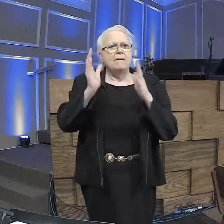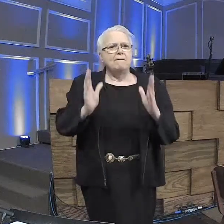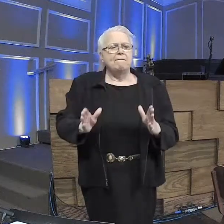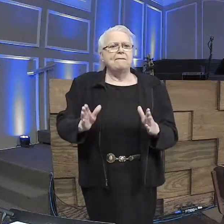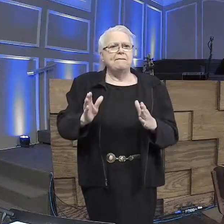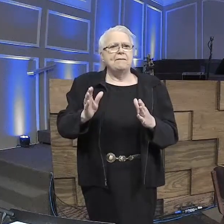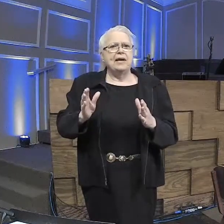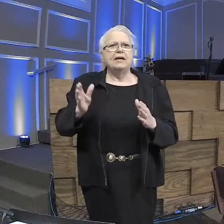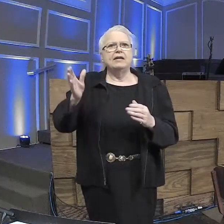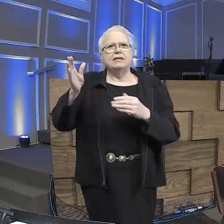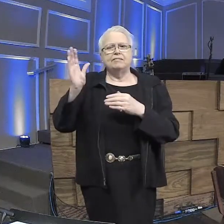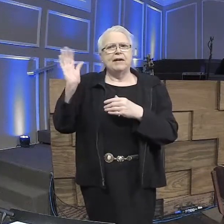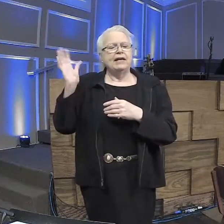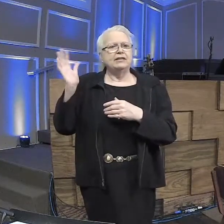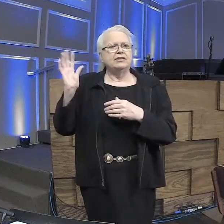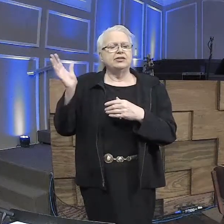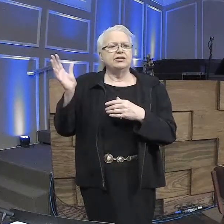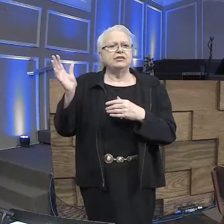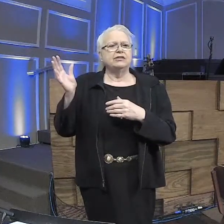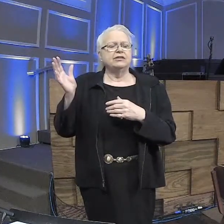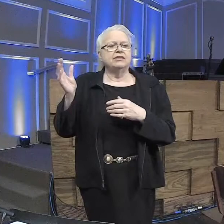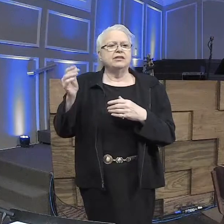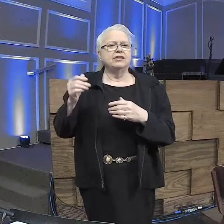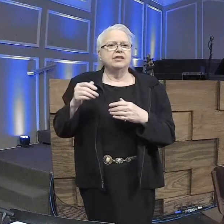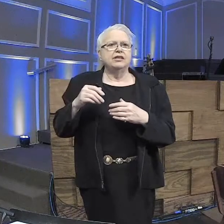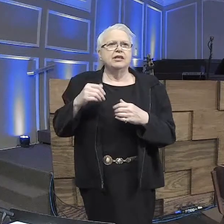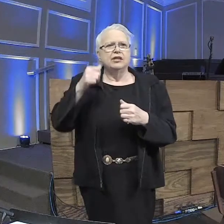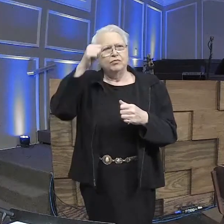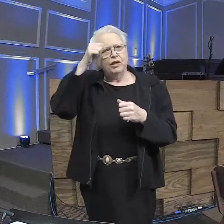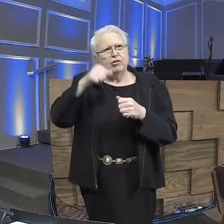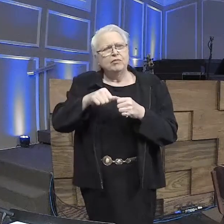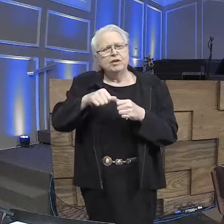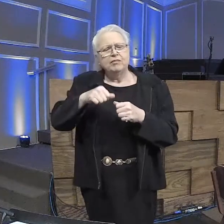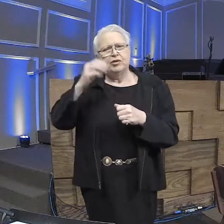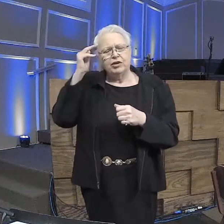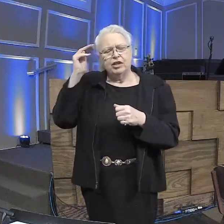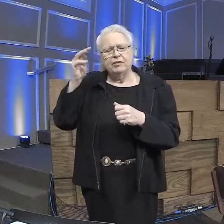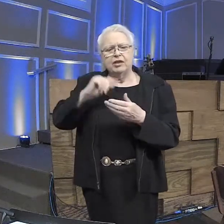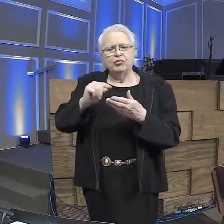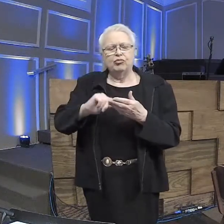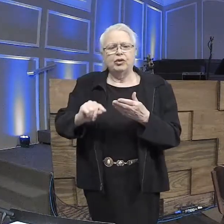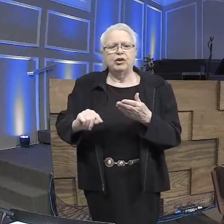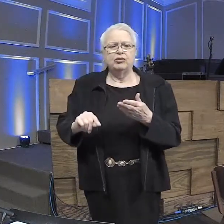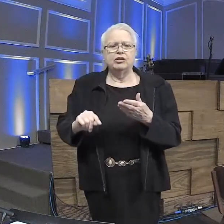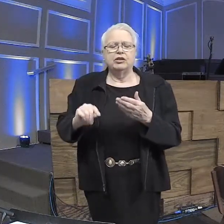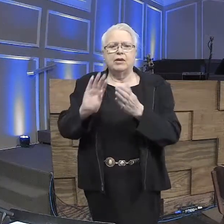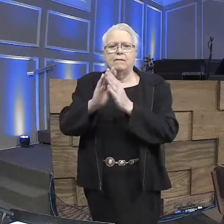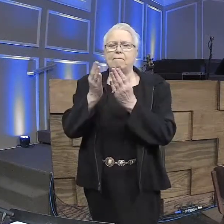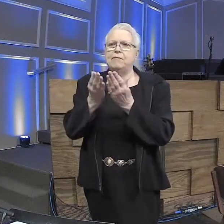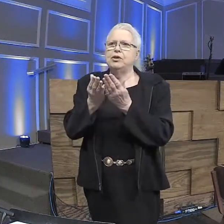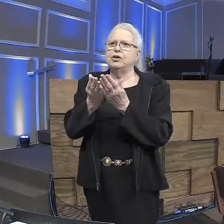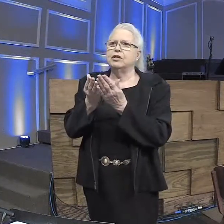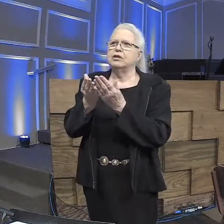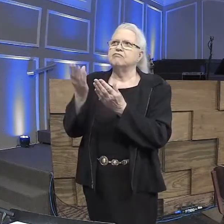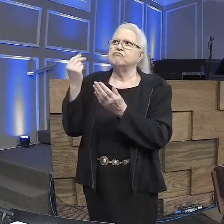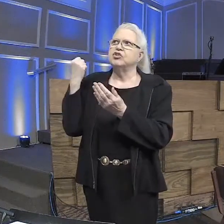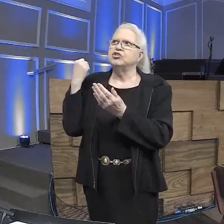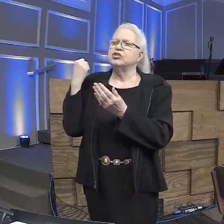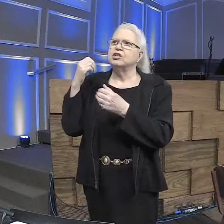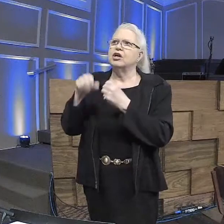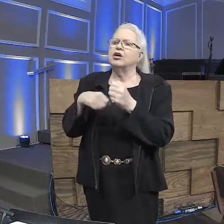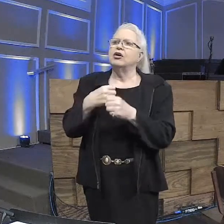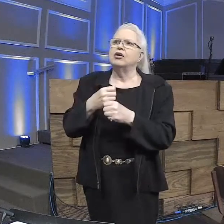head of Sovereign Grace Ministries. You may remember him because he wrote a book a few years ago,